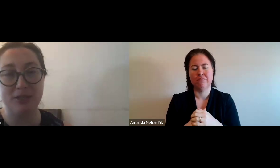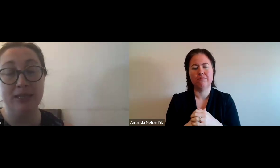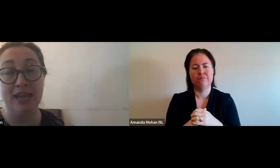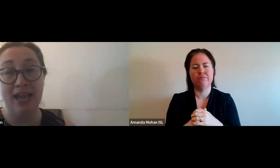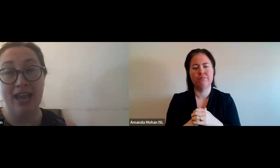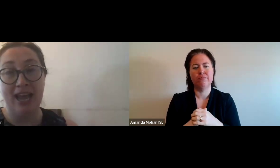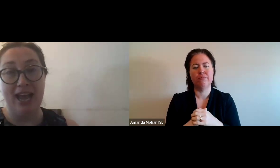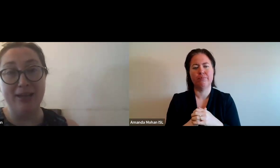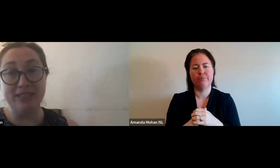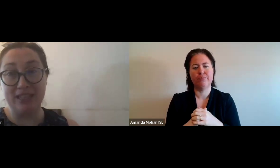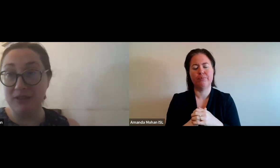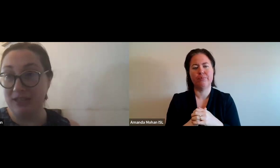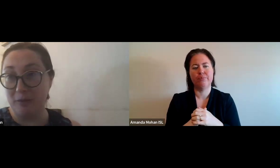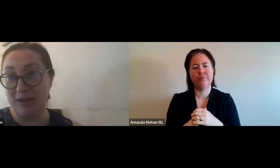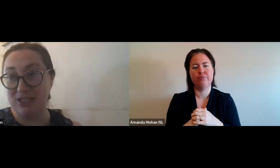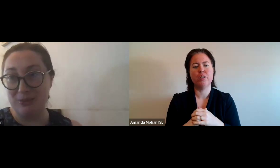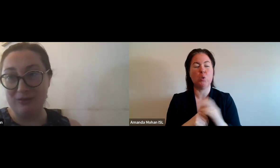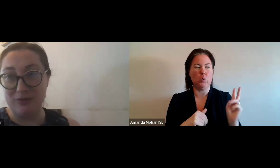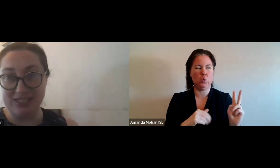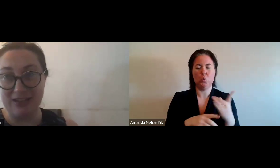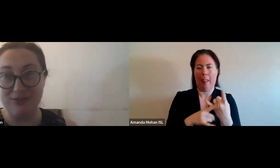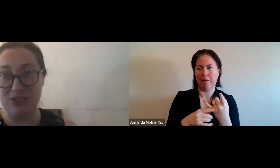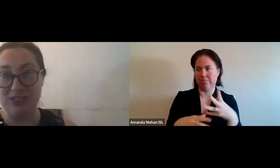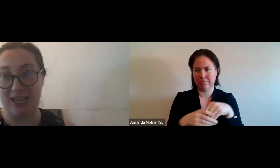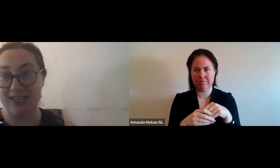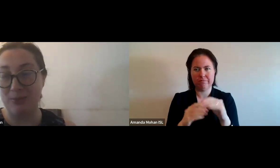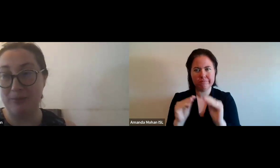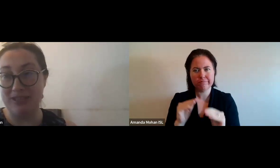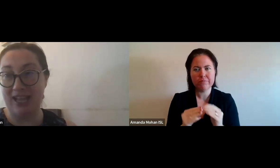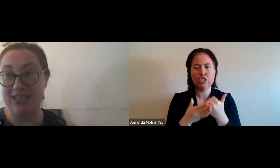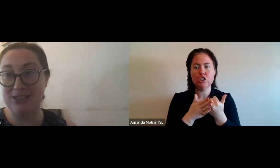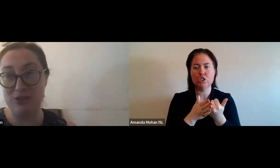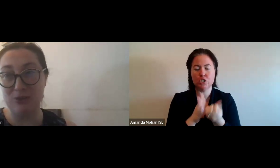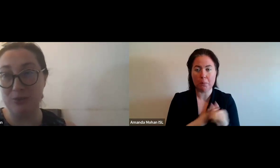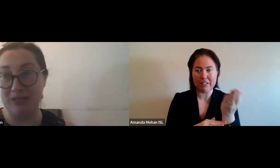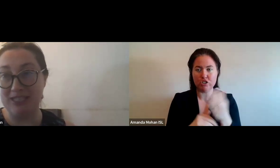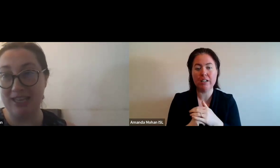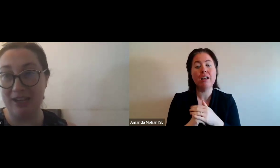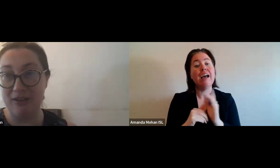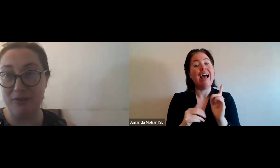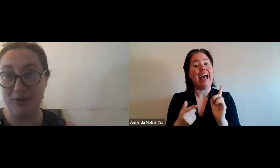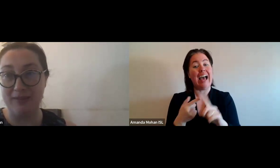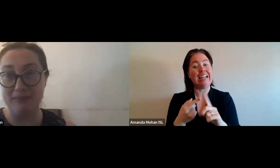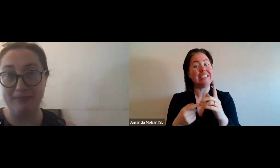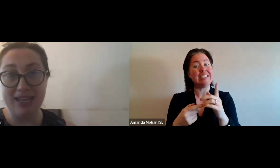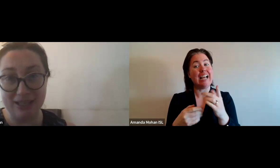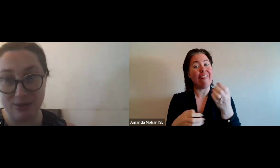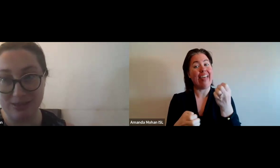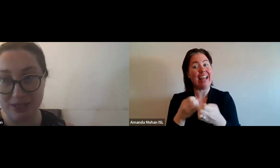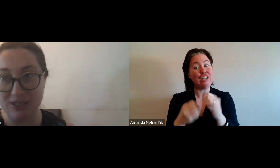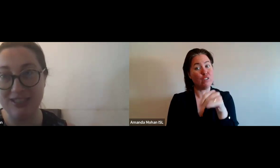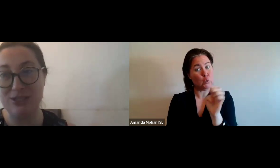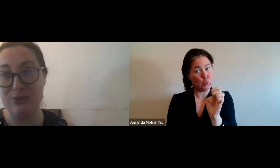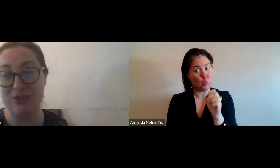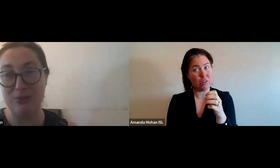the submission. And given the information that we've received, which is that it will be the end of June will be the deadline for making